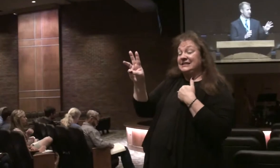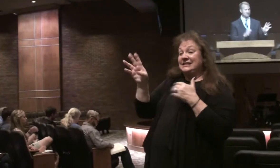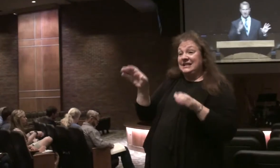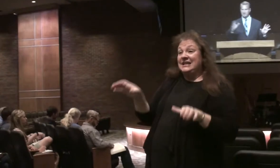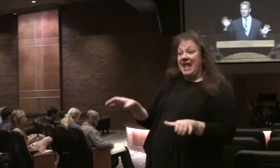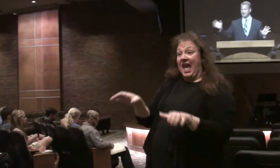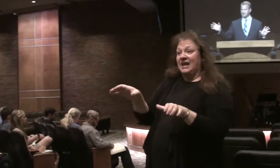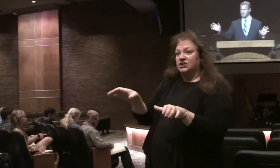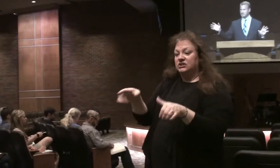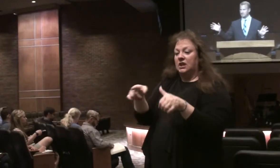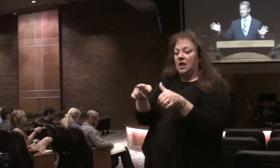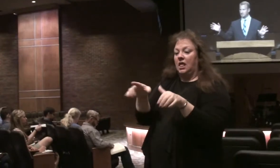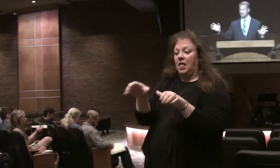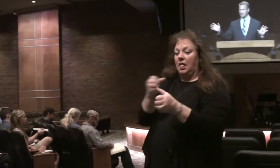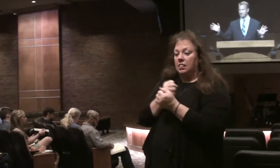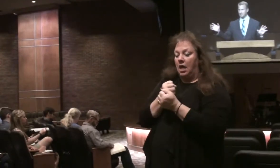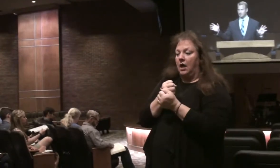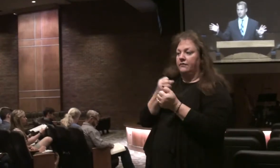verb. Love does this.